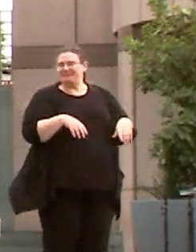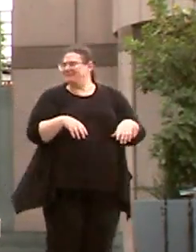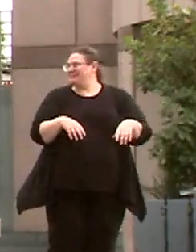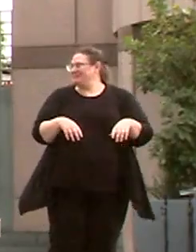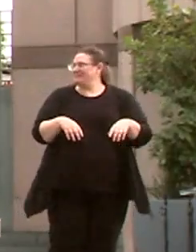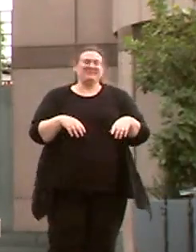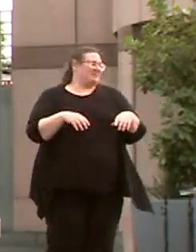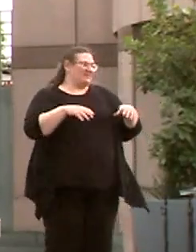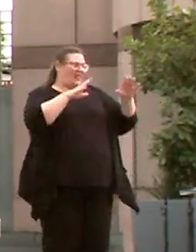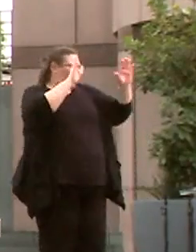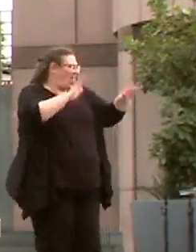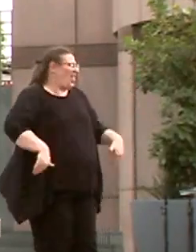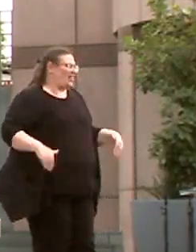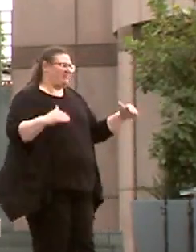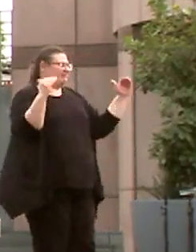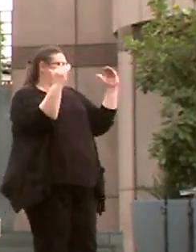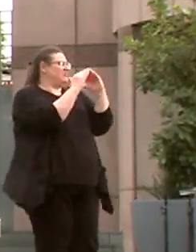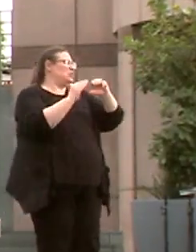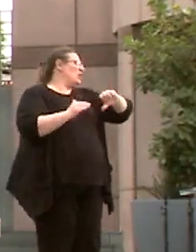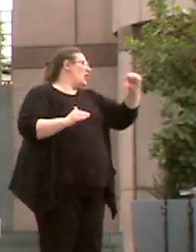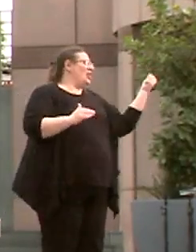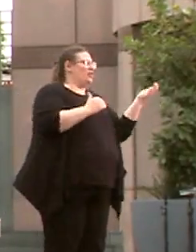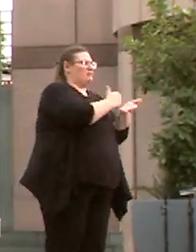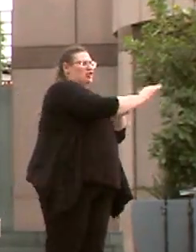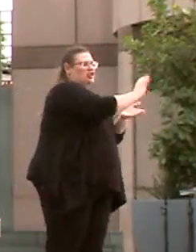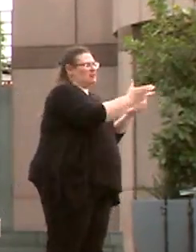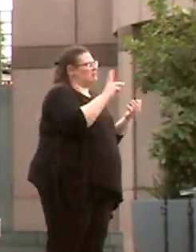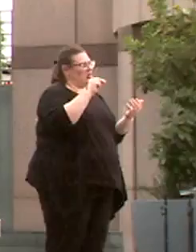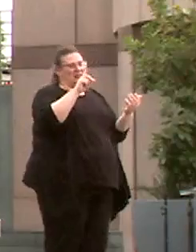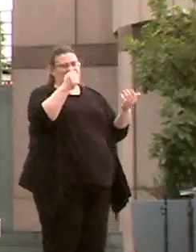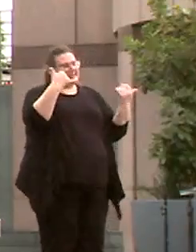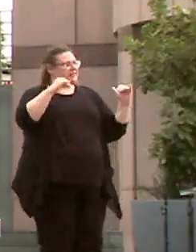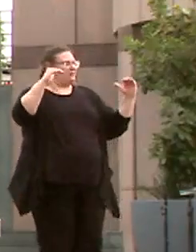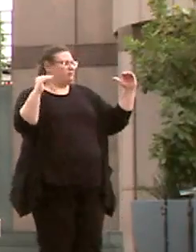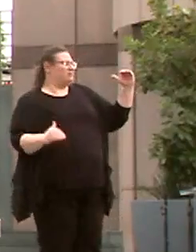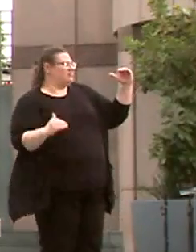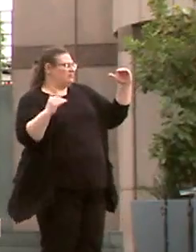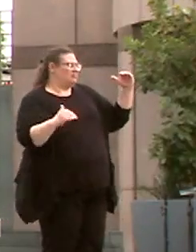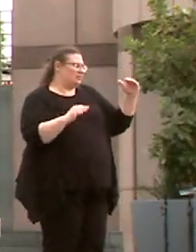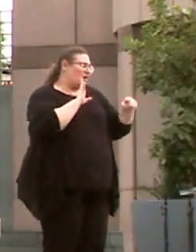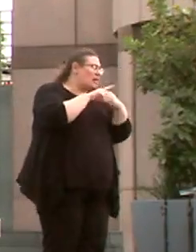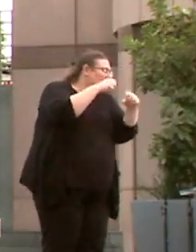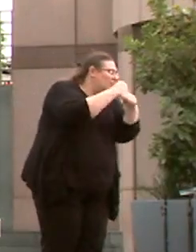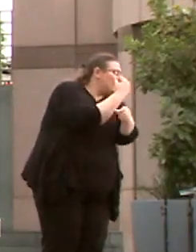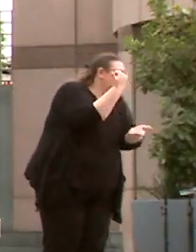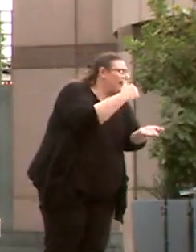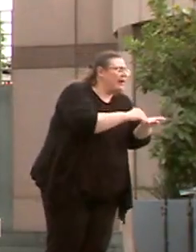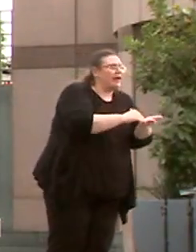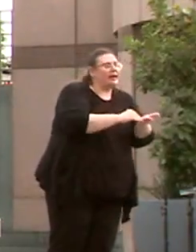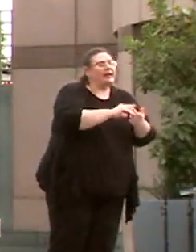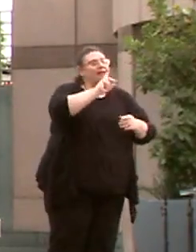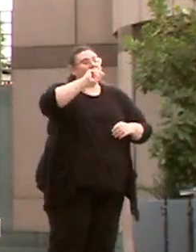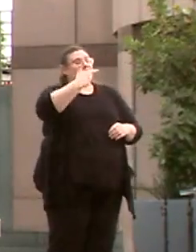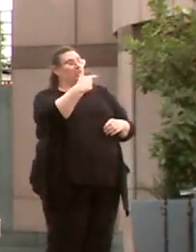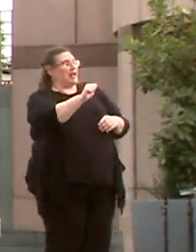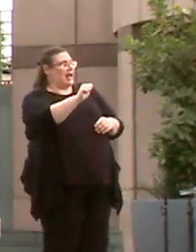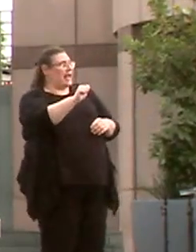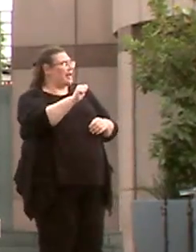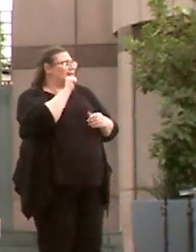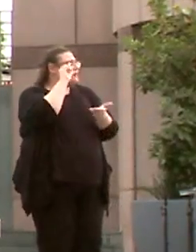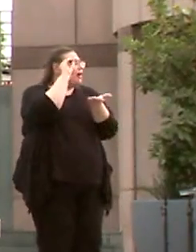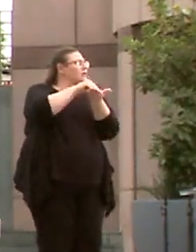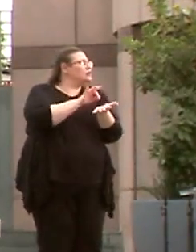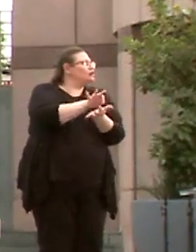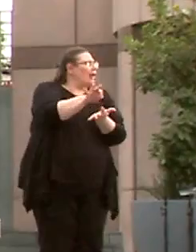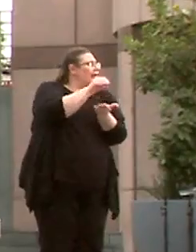It definitely hasn't. It Mhm. really hasn't. And again, to go to statistics, the DGA does not track